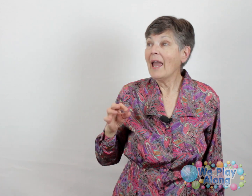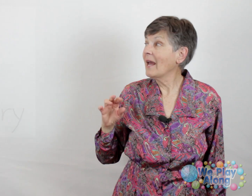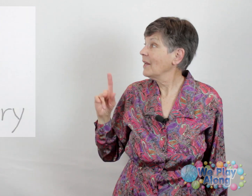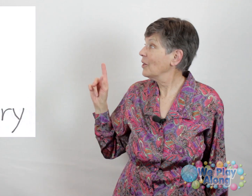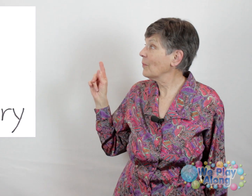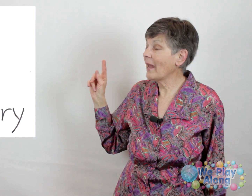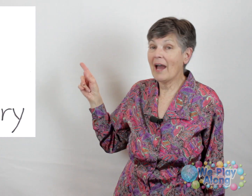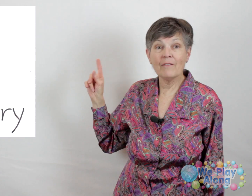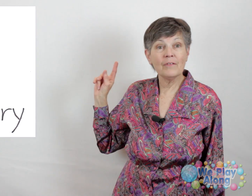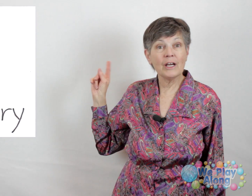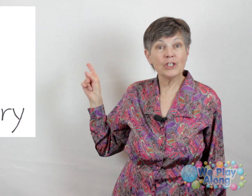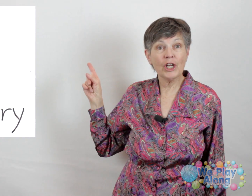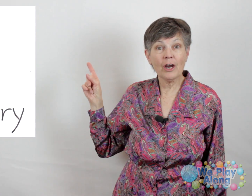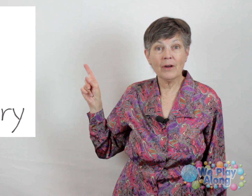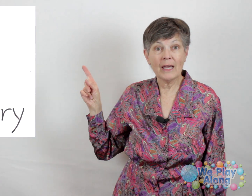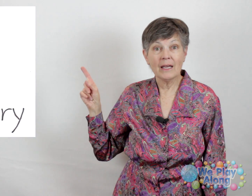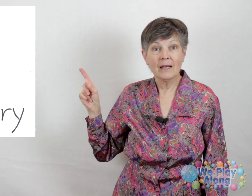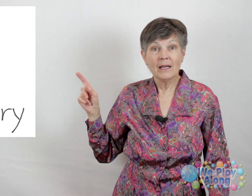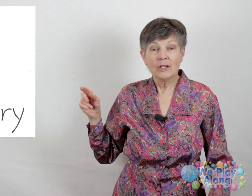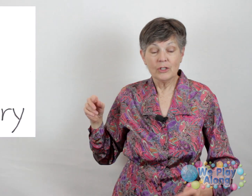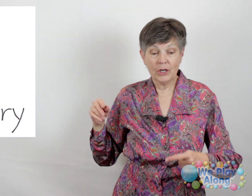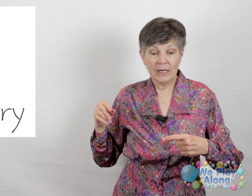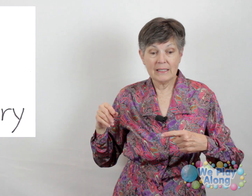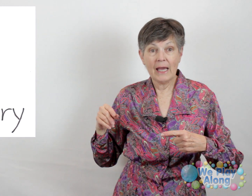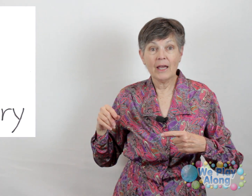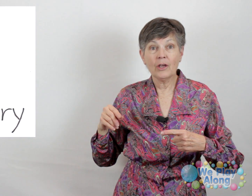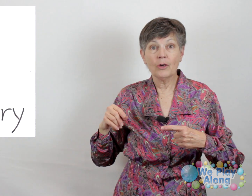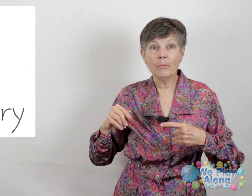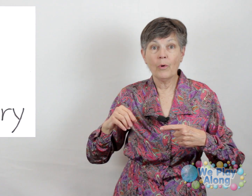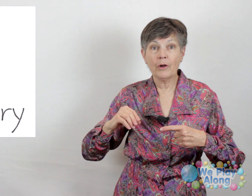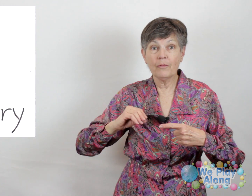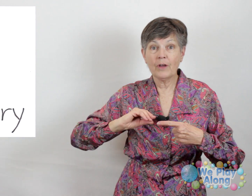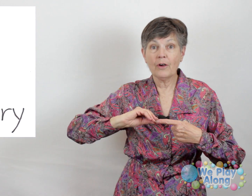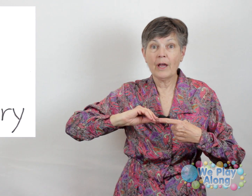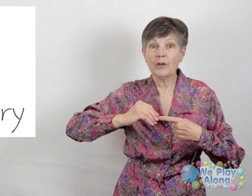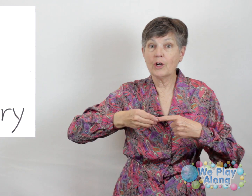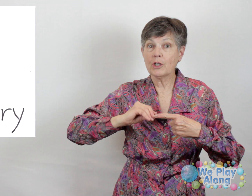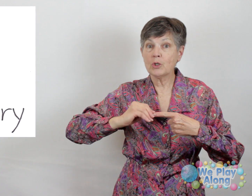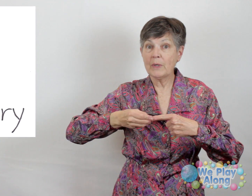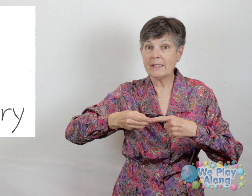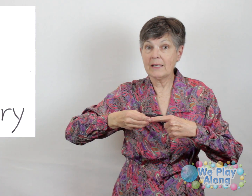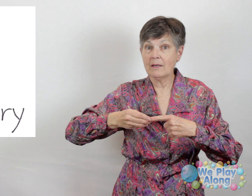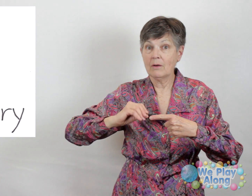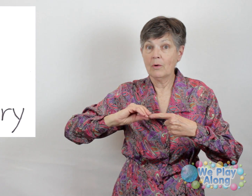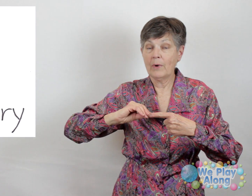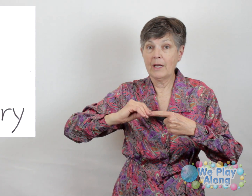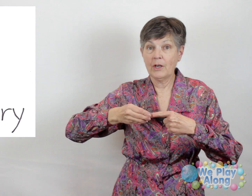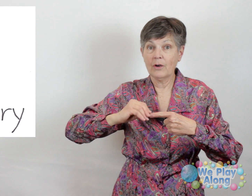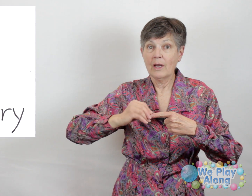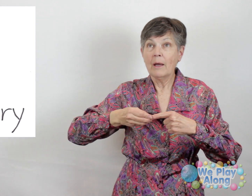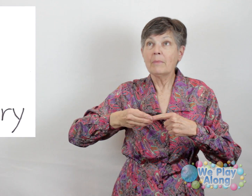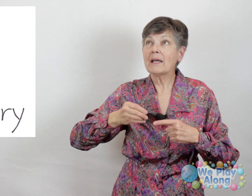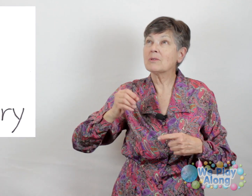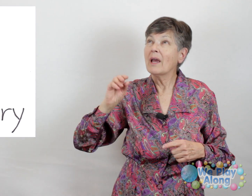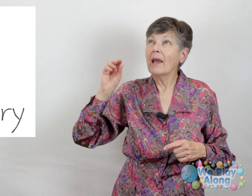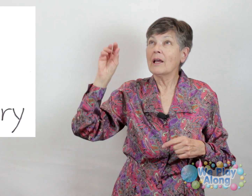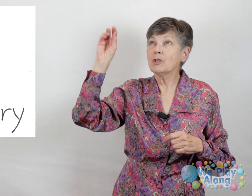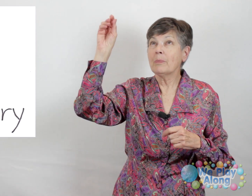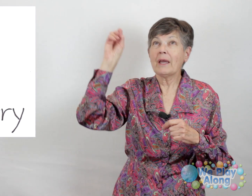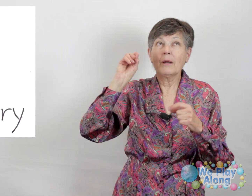And here we have a cherry. So you're going to take your pointer finger and you're going to twist it right here, because as you're picking them